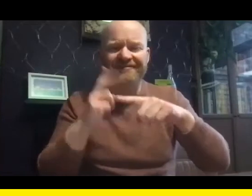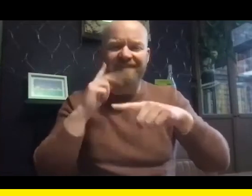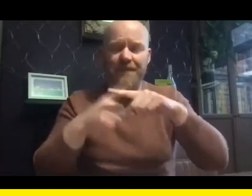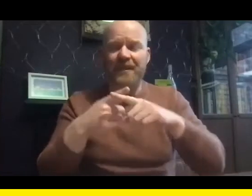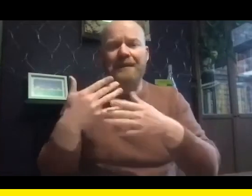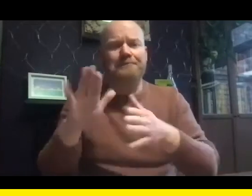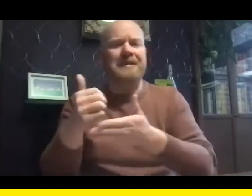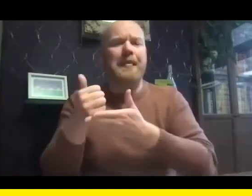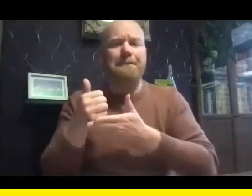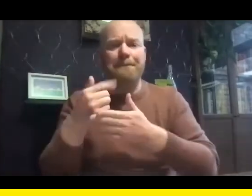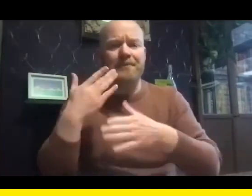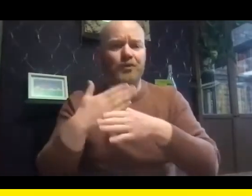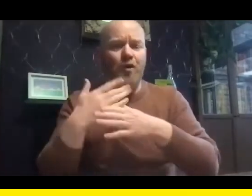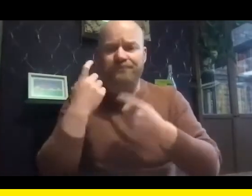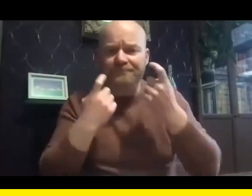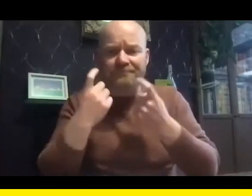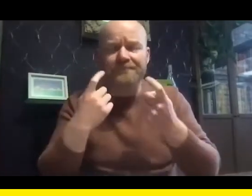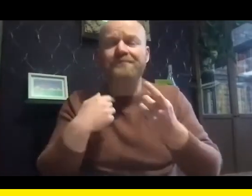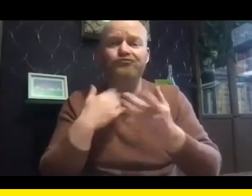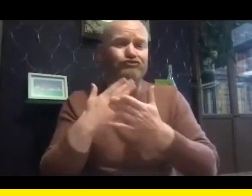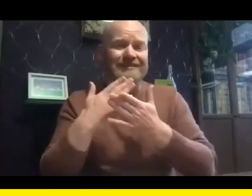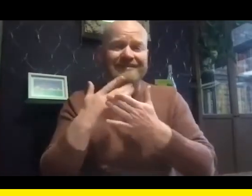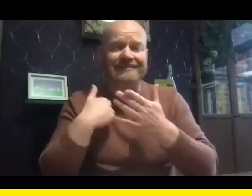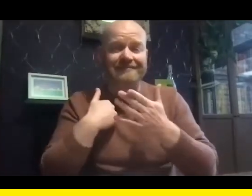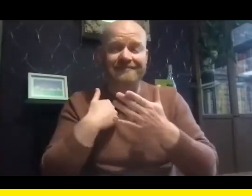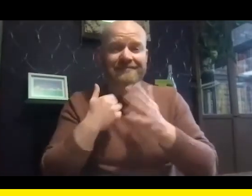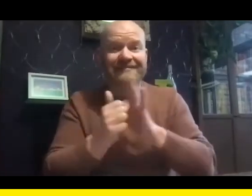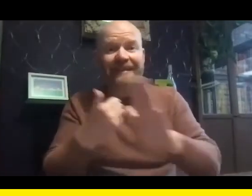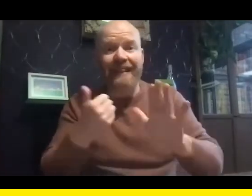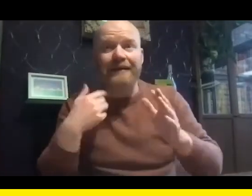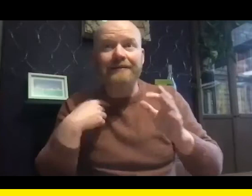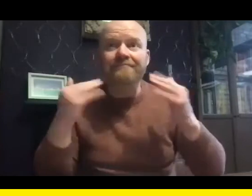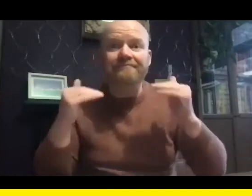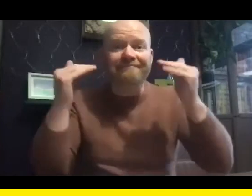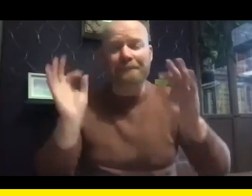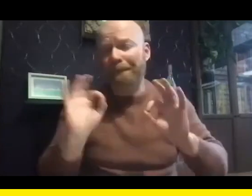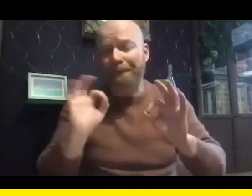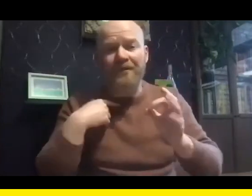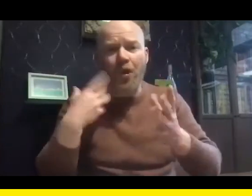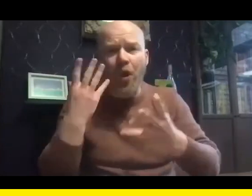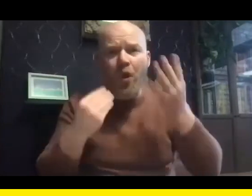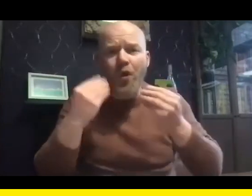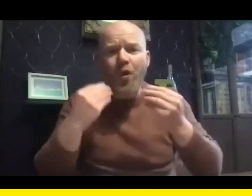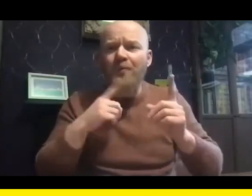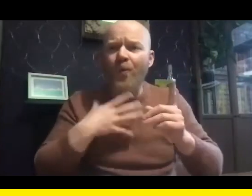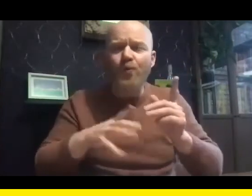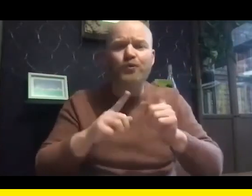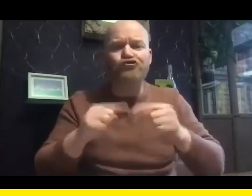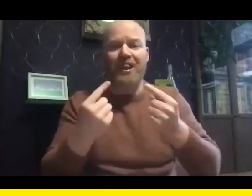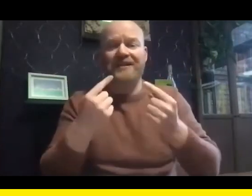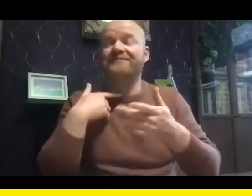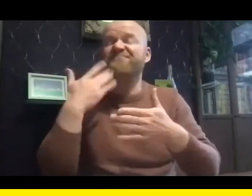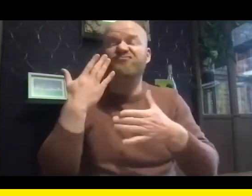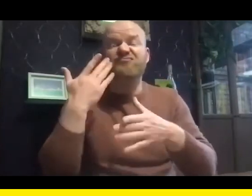Centre Plus, and I thought they could give me some help and some suggestions. I wasn't